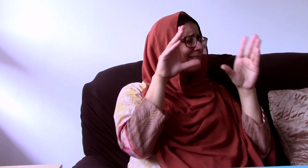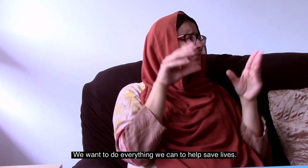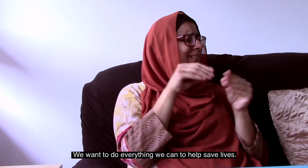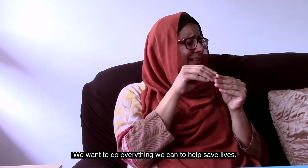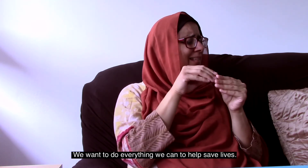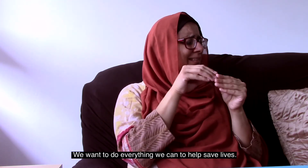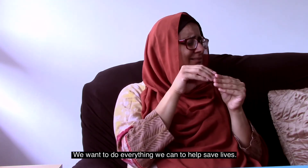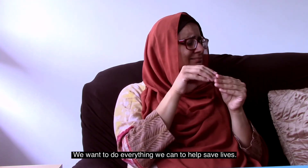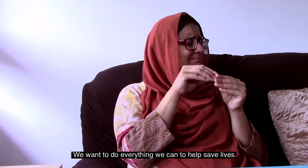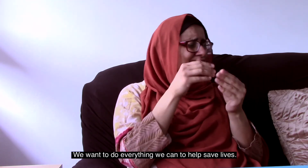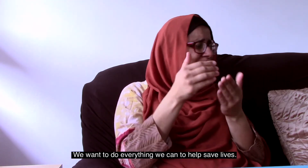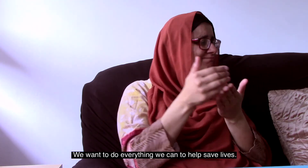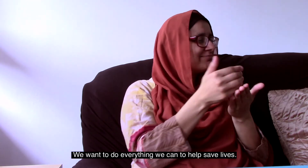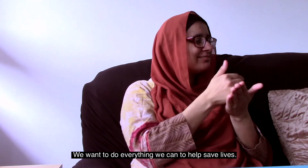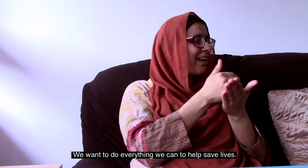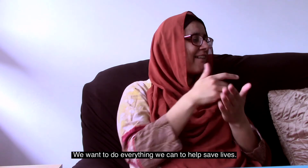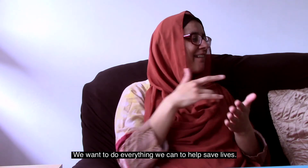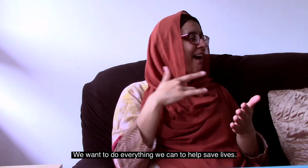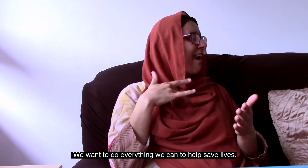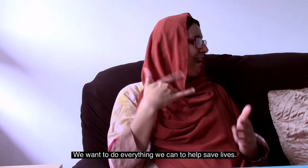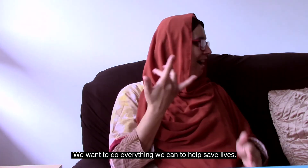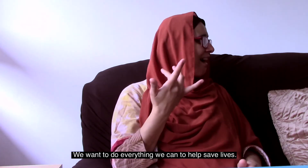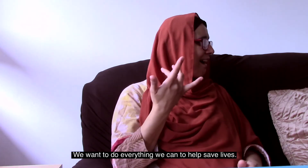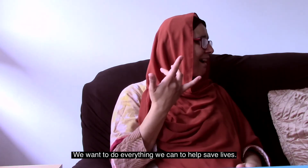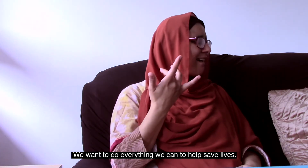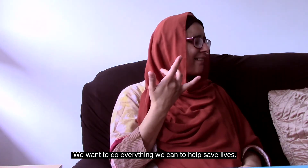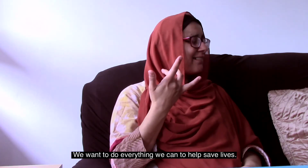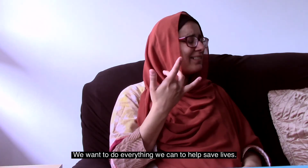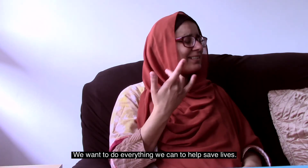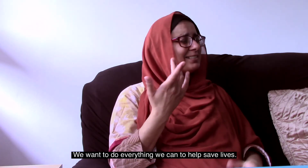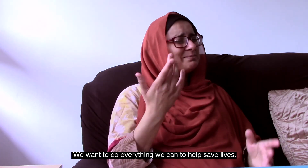We want to do everything we can to help save lives.